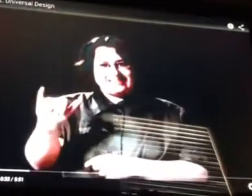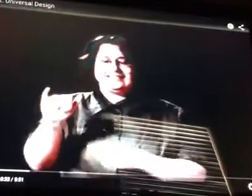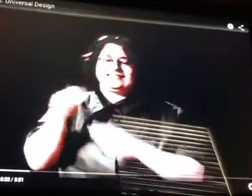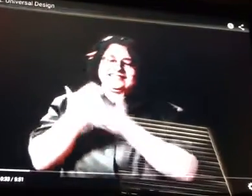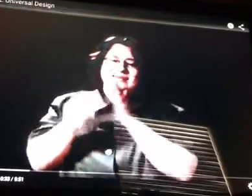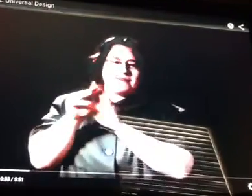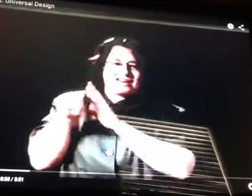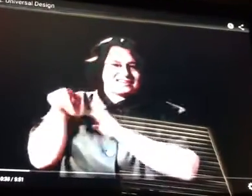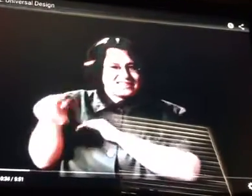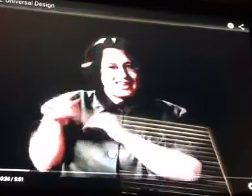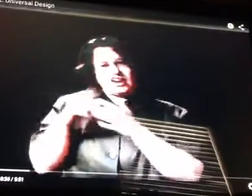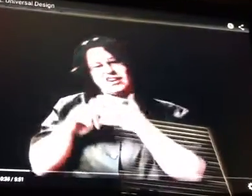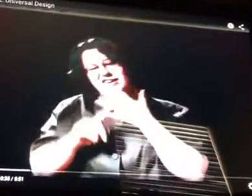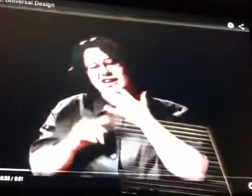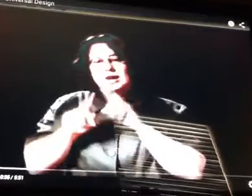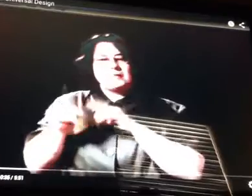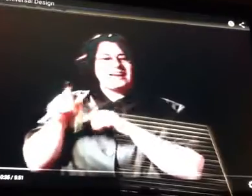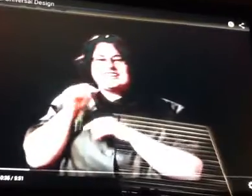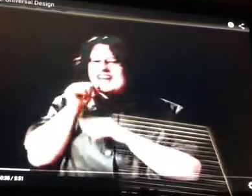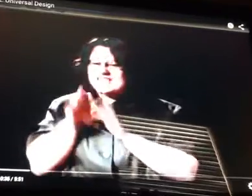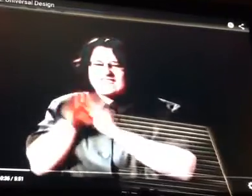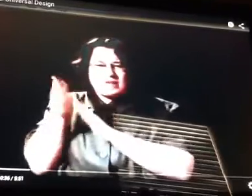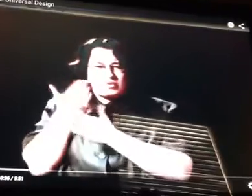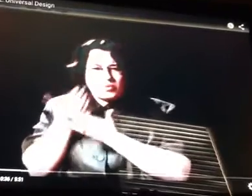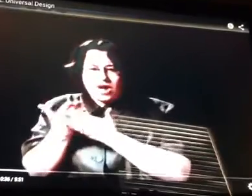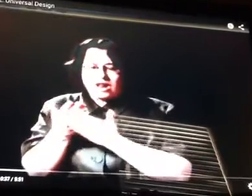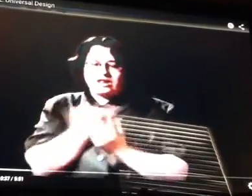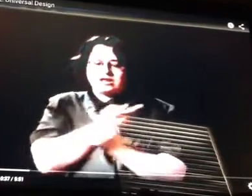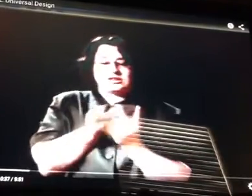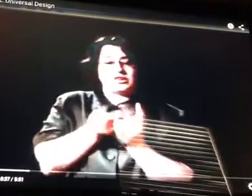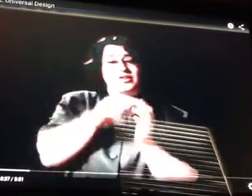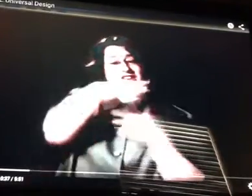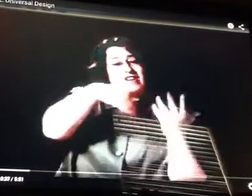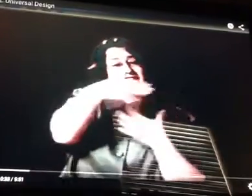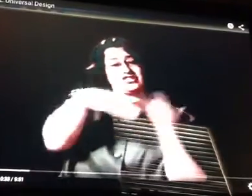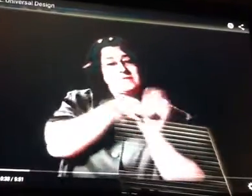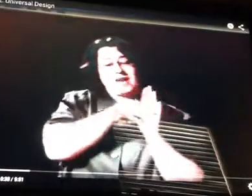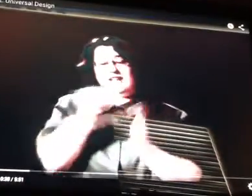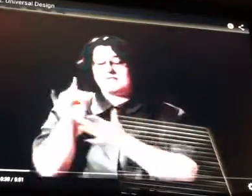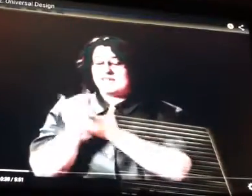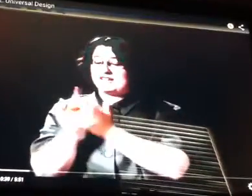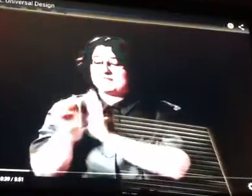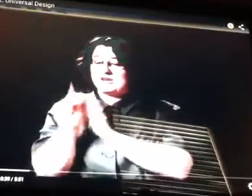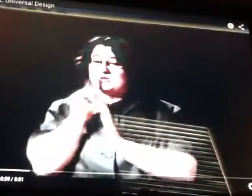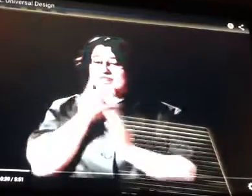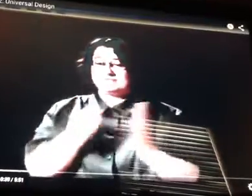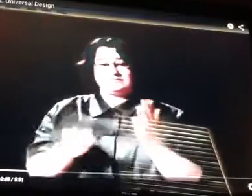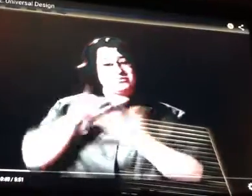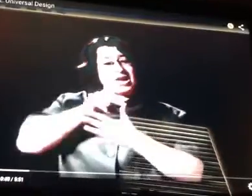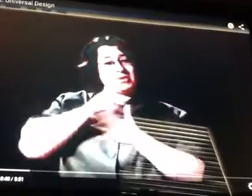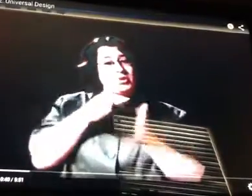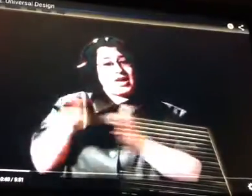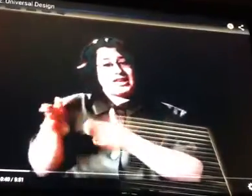like anthropologists, they have many different models, but they don't develop well. So the interaction model and the medical